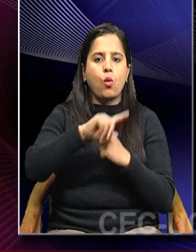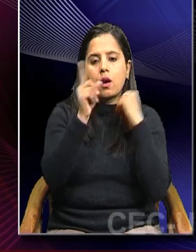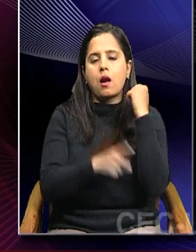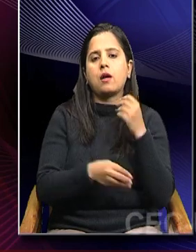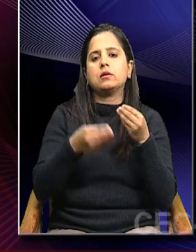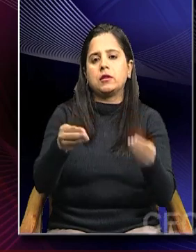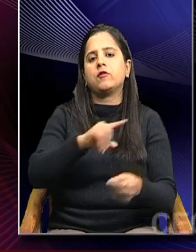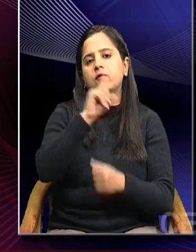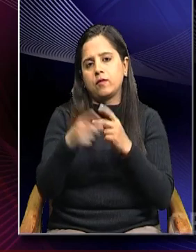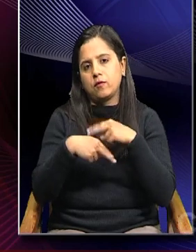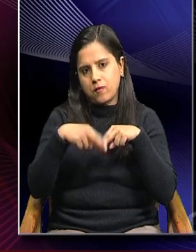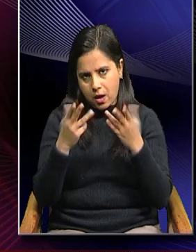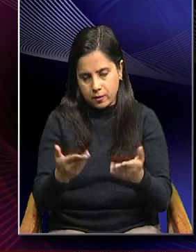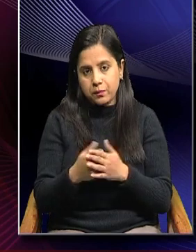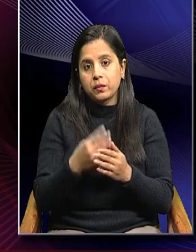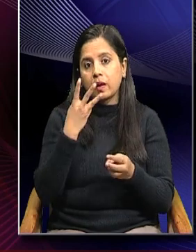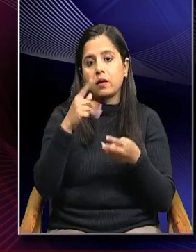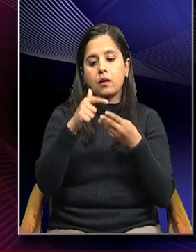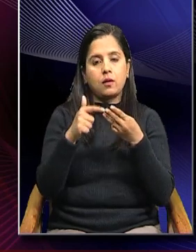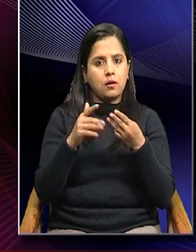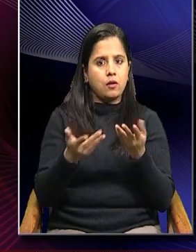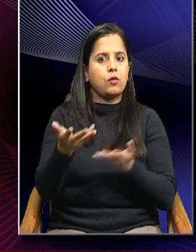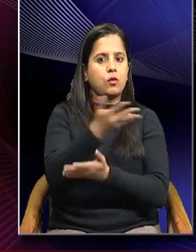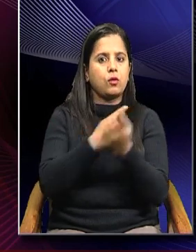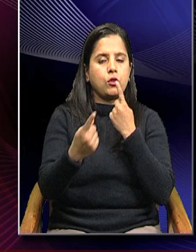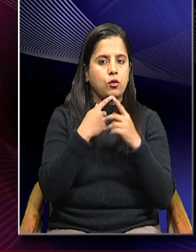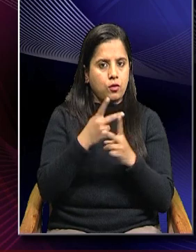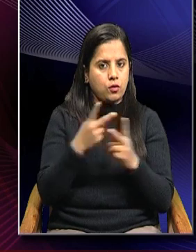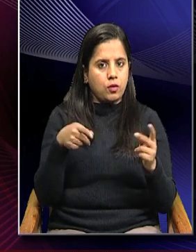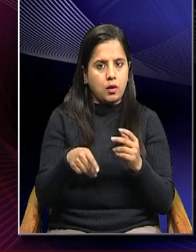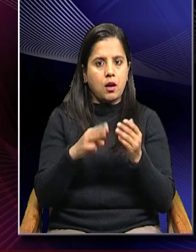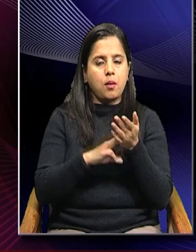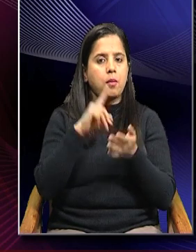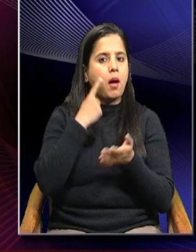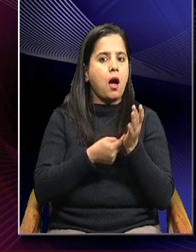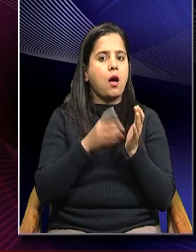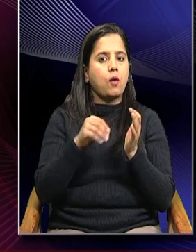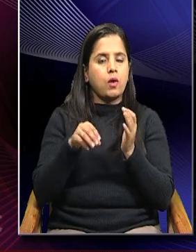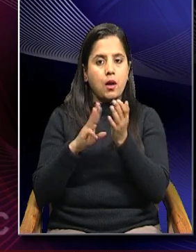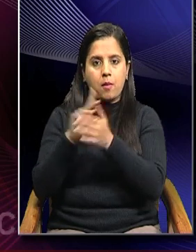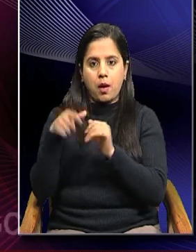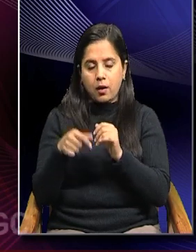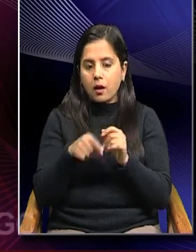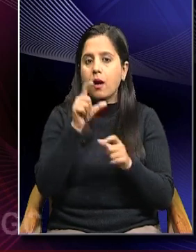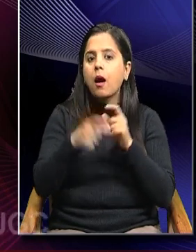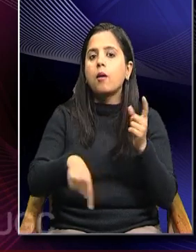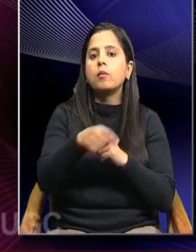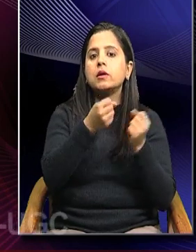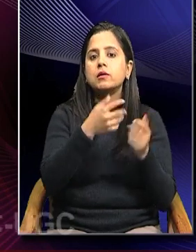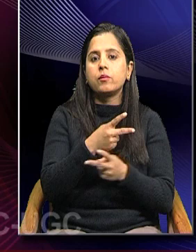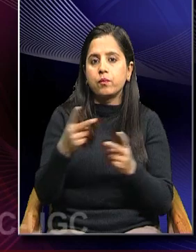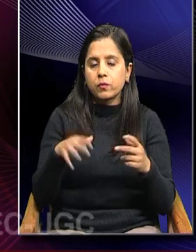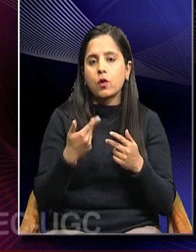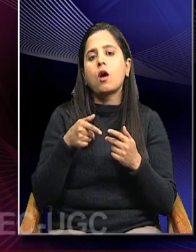users. So these three components we have discussed out of microeconomic environment, that is companies, suppliers and